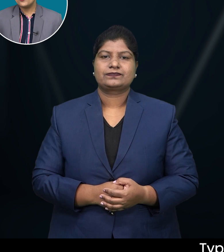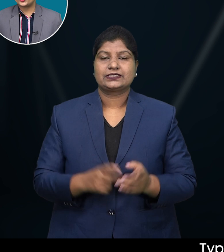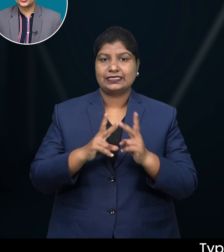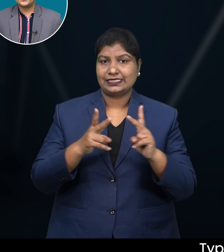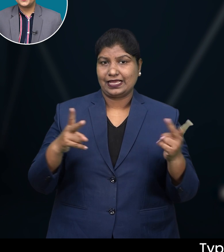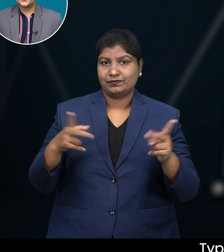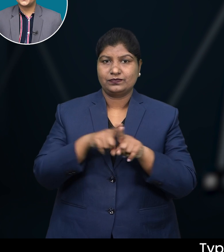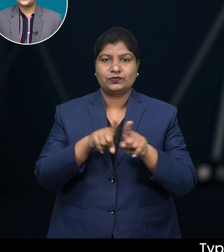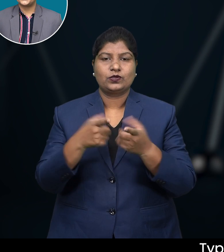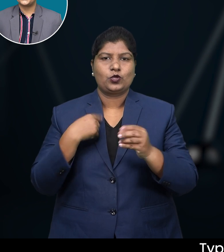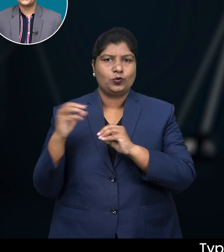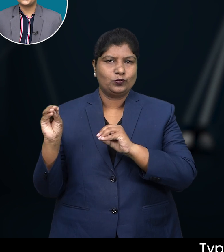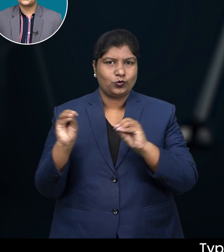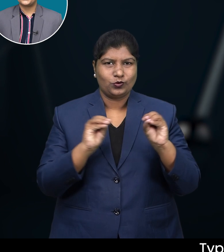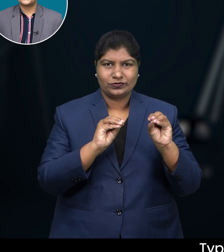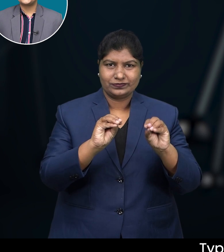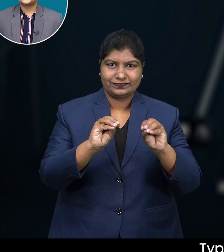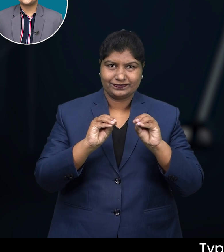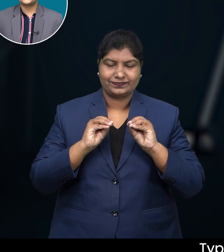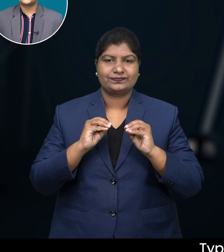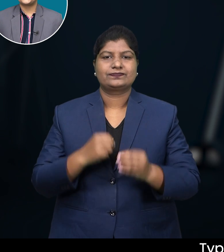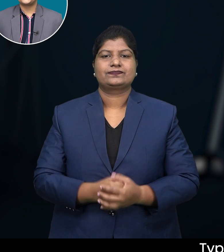types of motion,